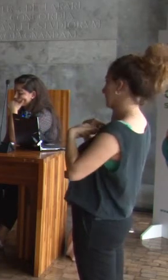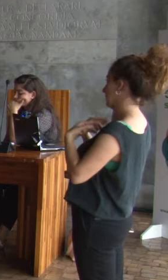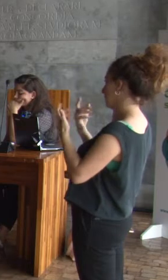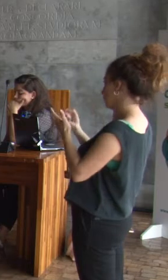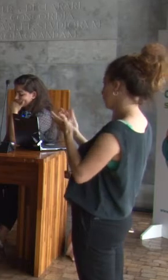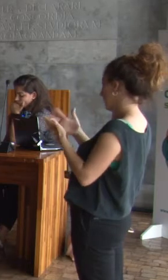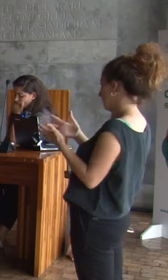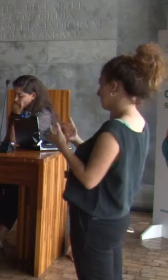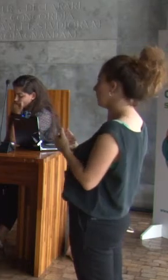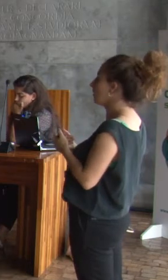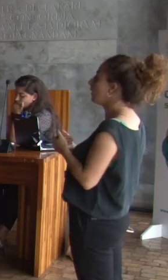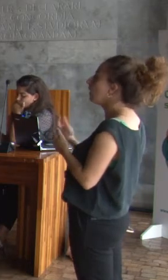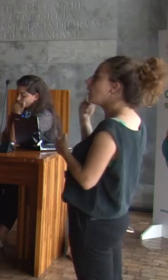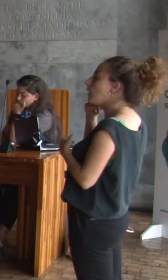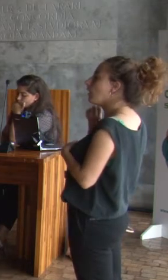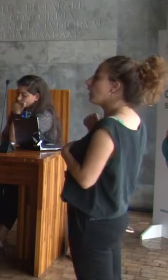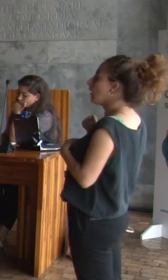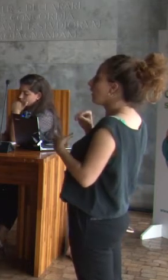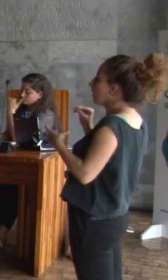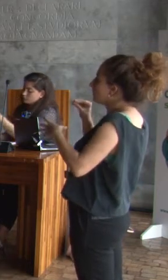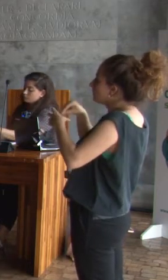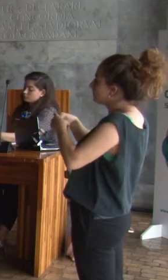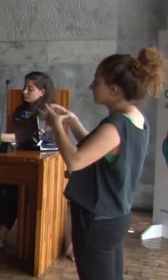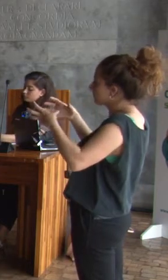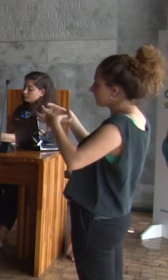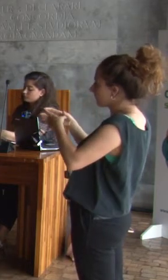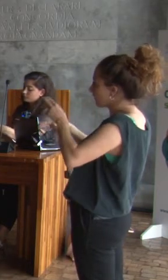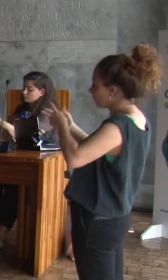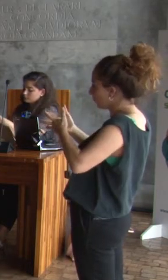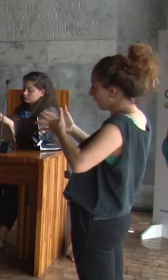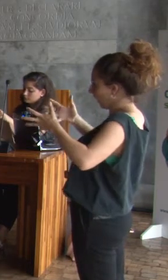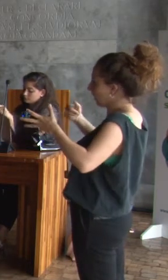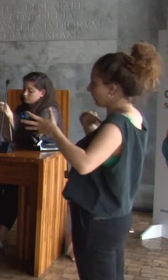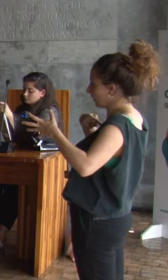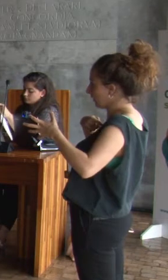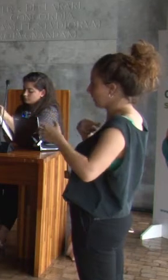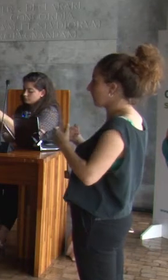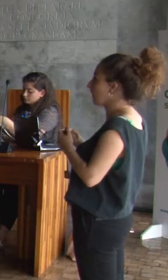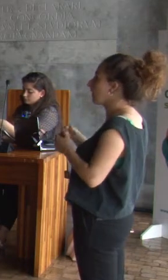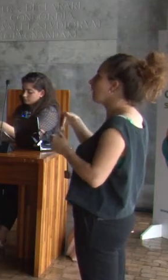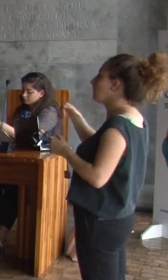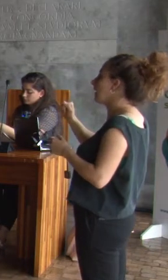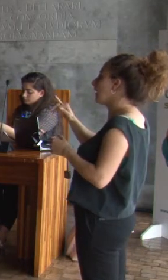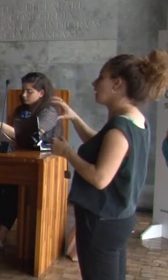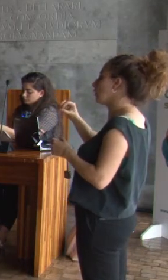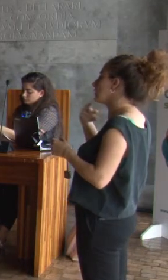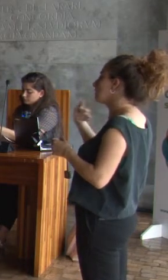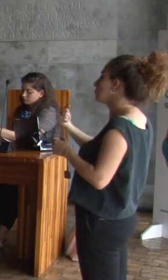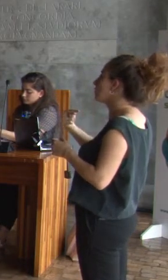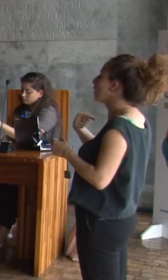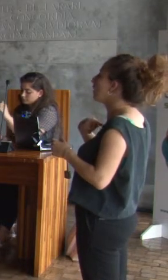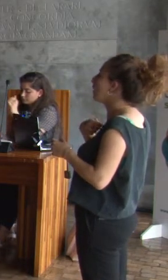you feel like you are part of something much bigger than yourself. Mario says, I really